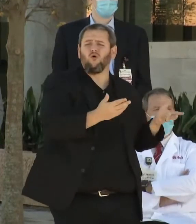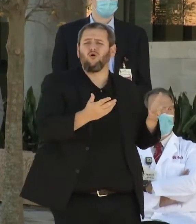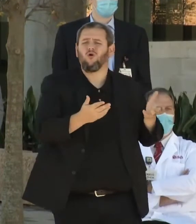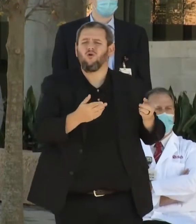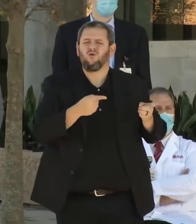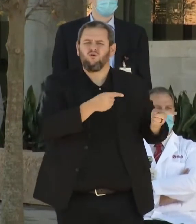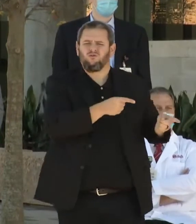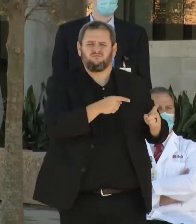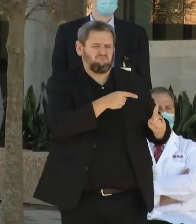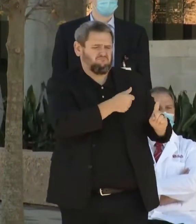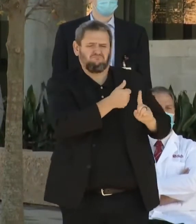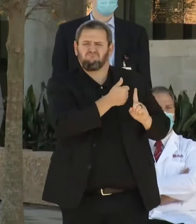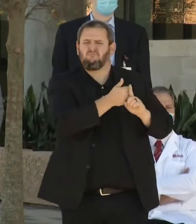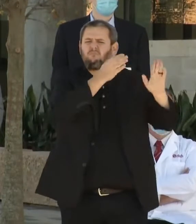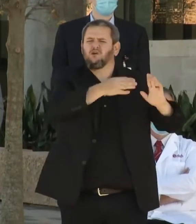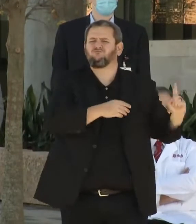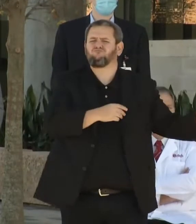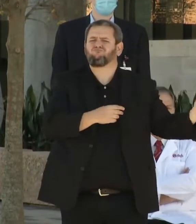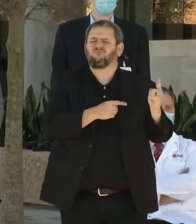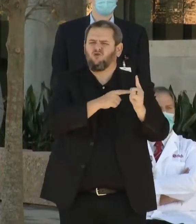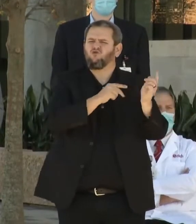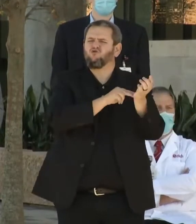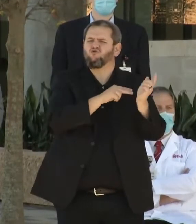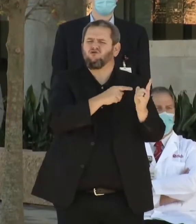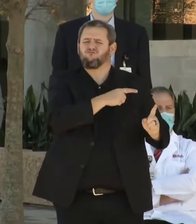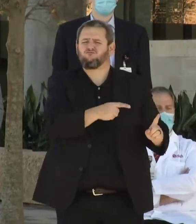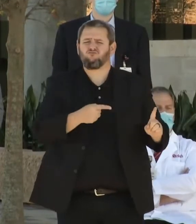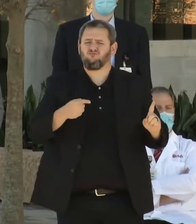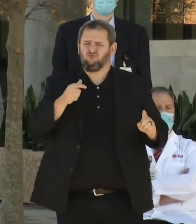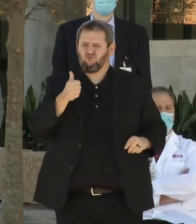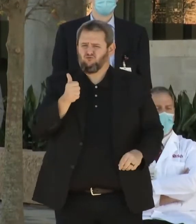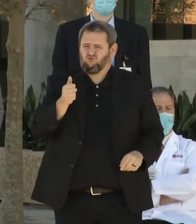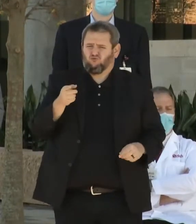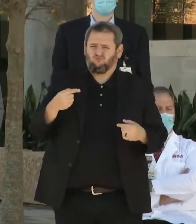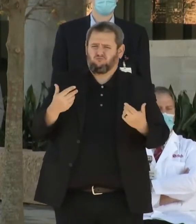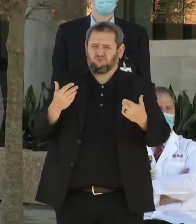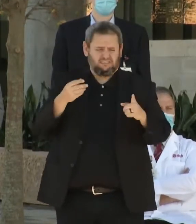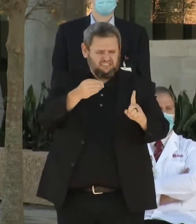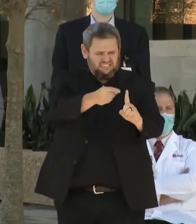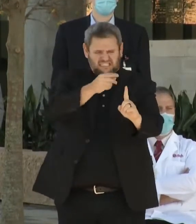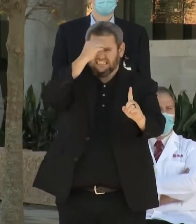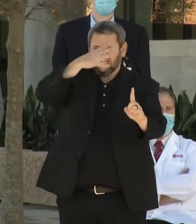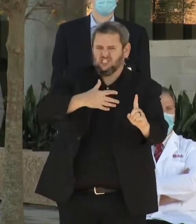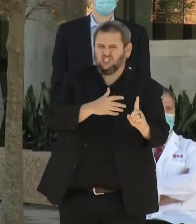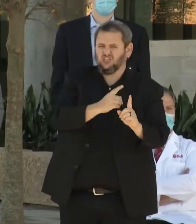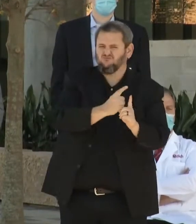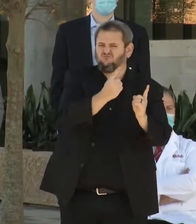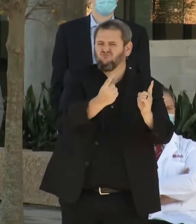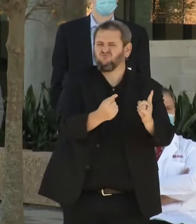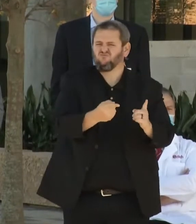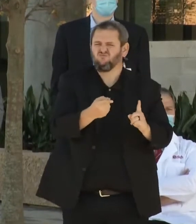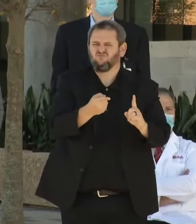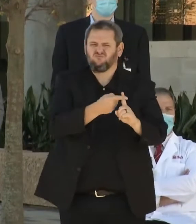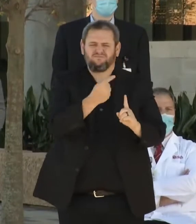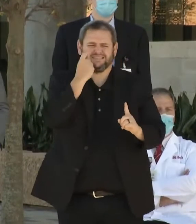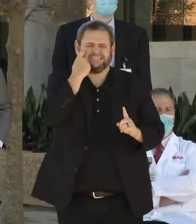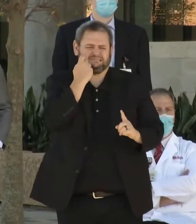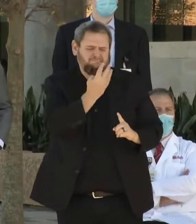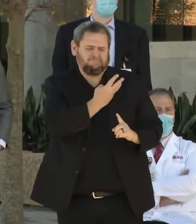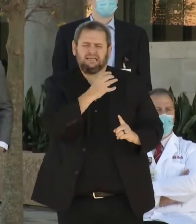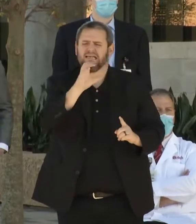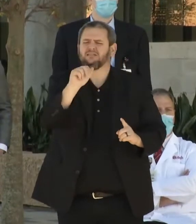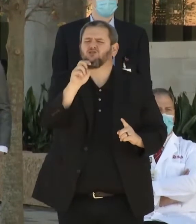who started chemotherapy. Wear your mask for them. We are all in this